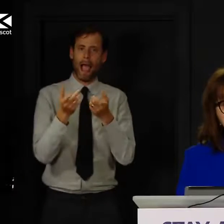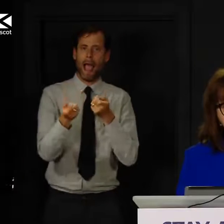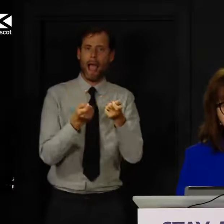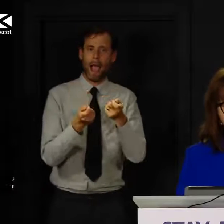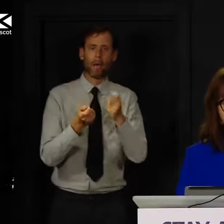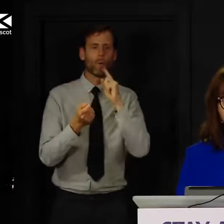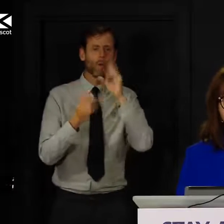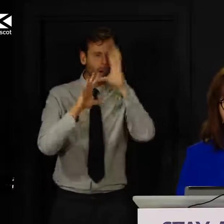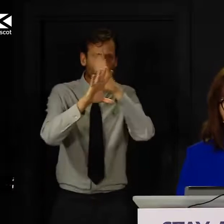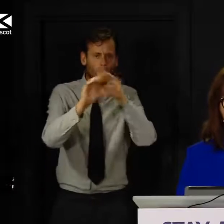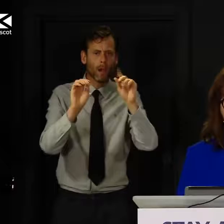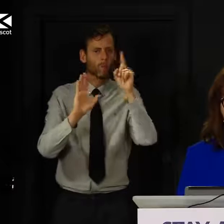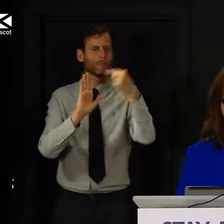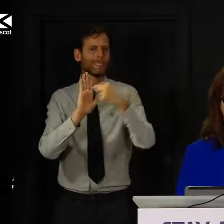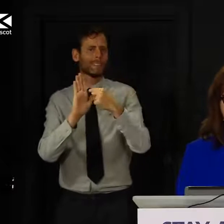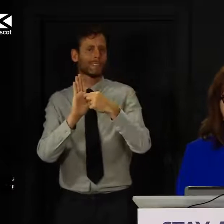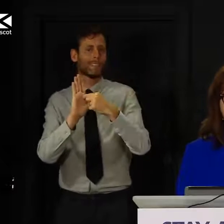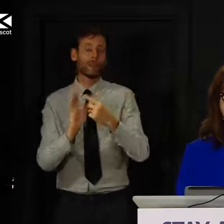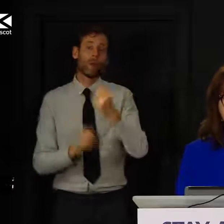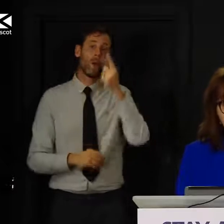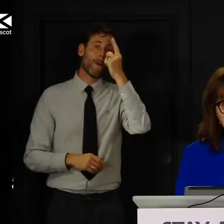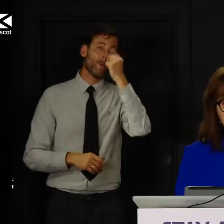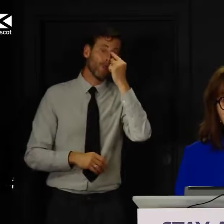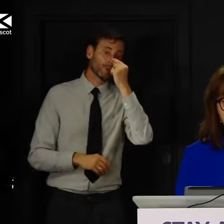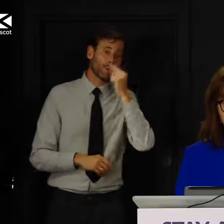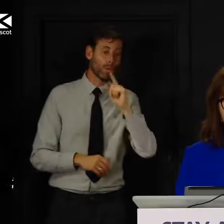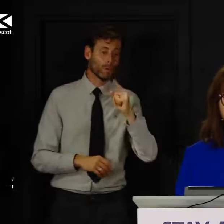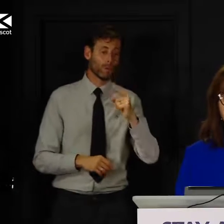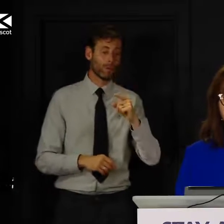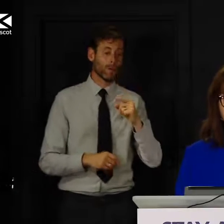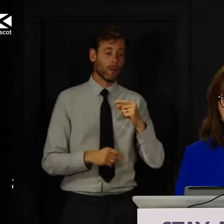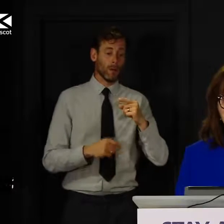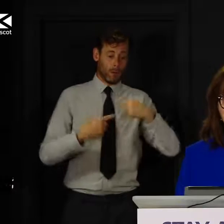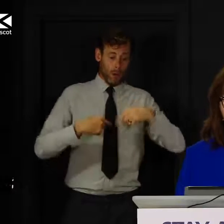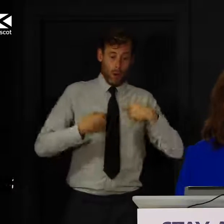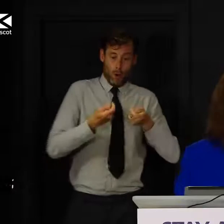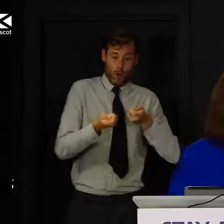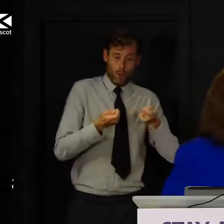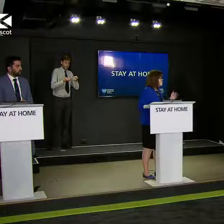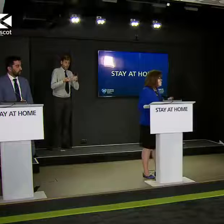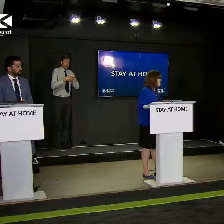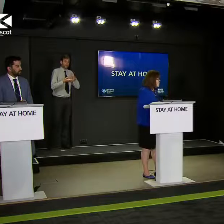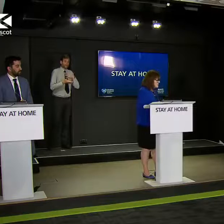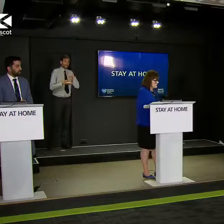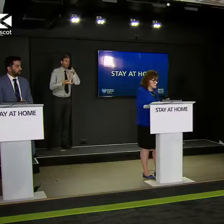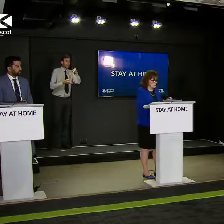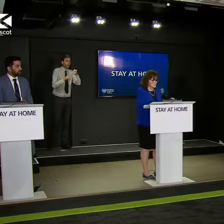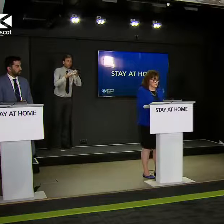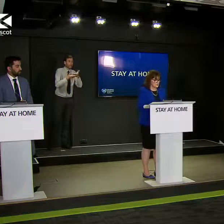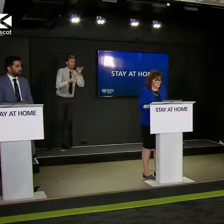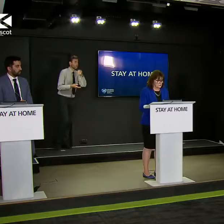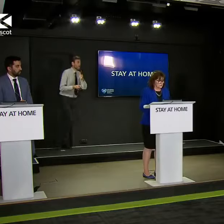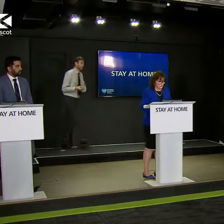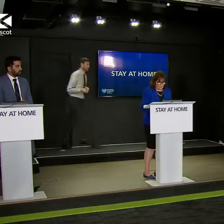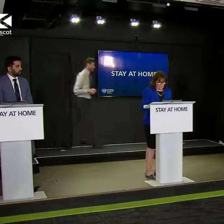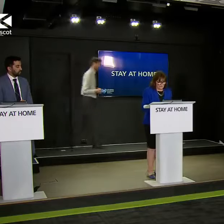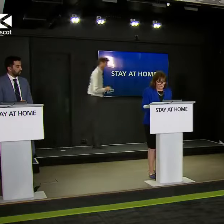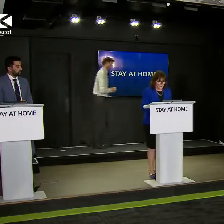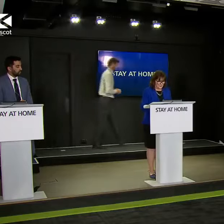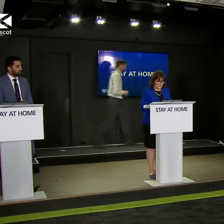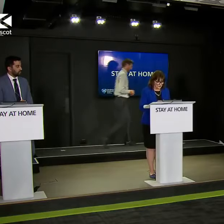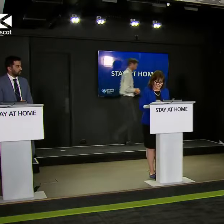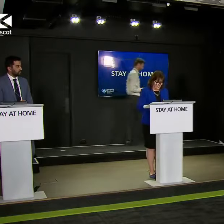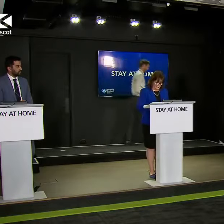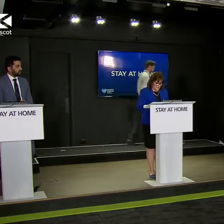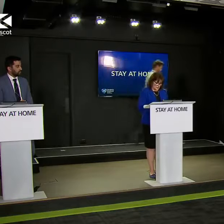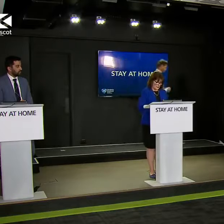because there may be additional measures that we want patients to take as well. Jason, do you want to add anything? It feels like a lifetime ago, but